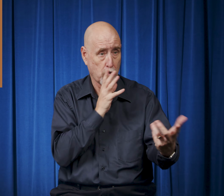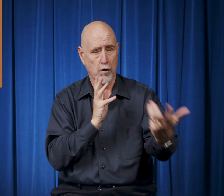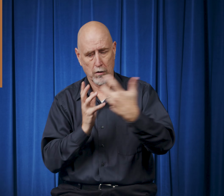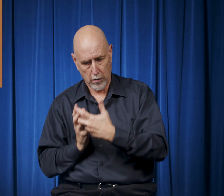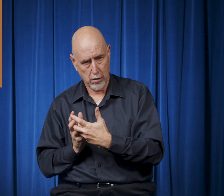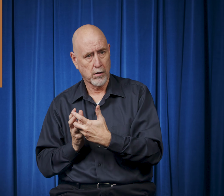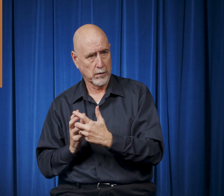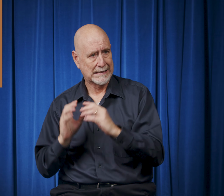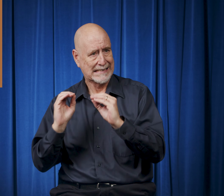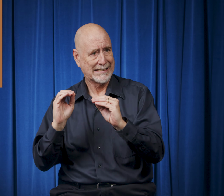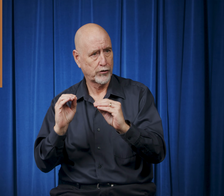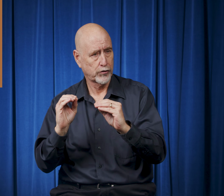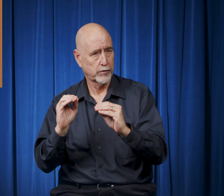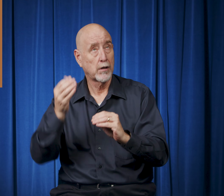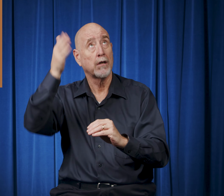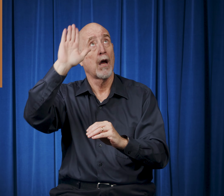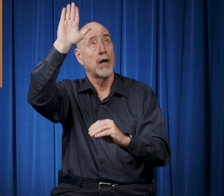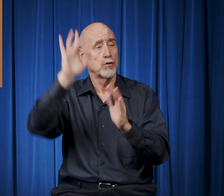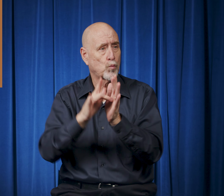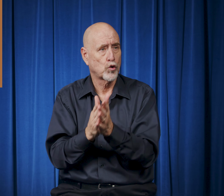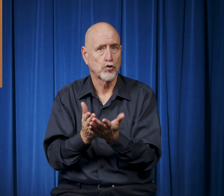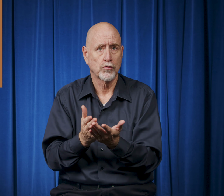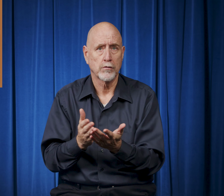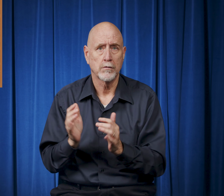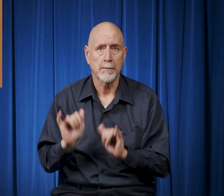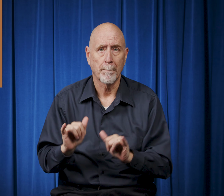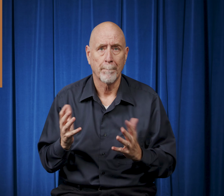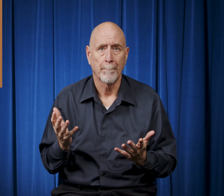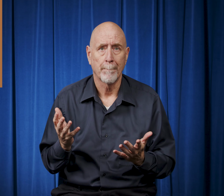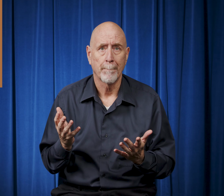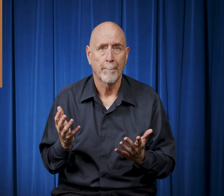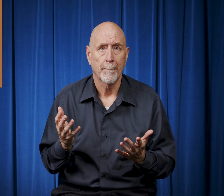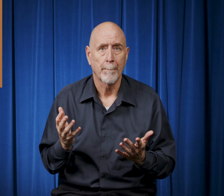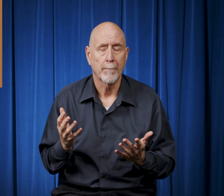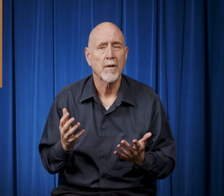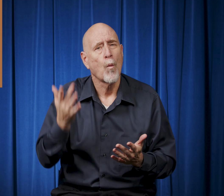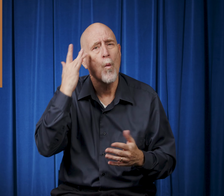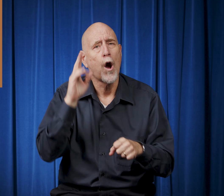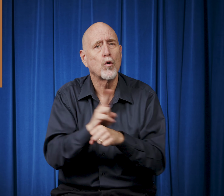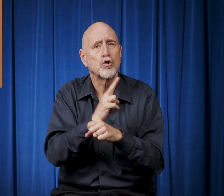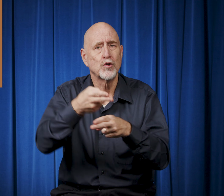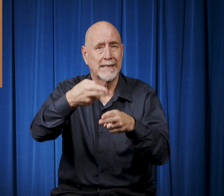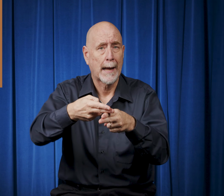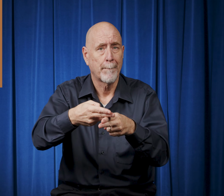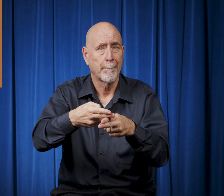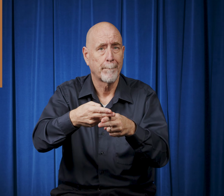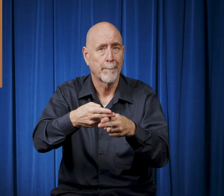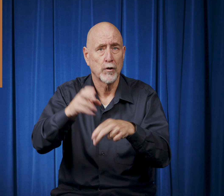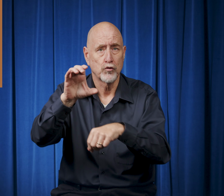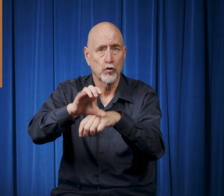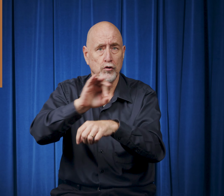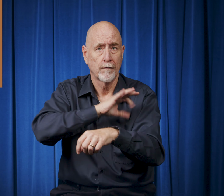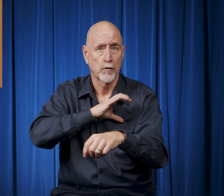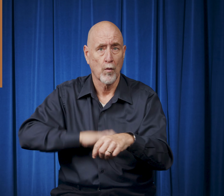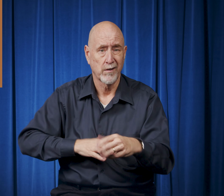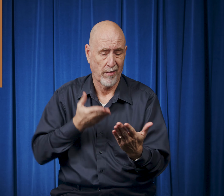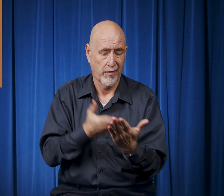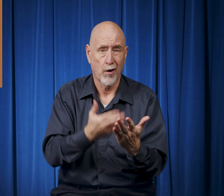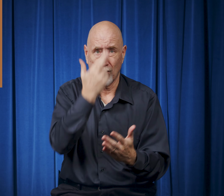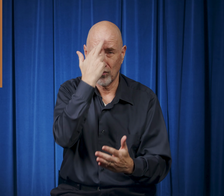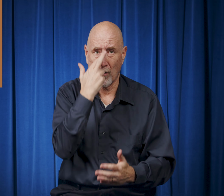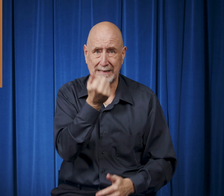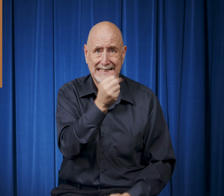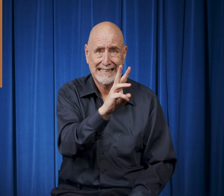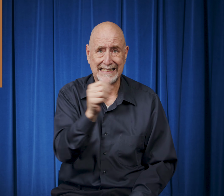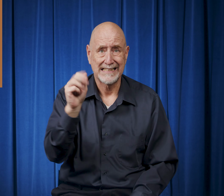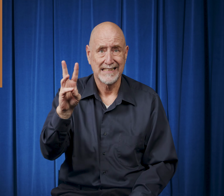as one who speaks the very words of God. It's why we use the name that we use, because it's found in Romans 16,